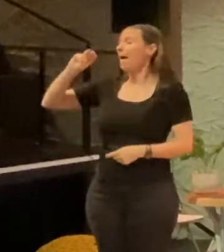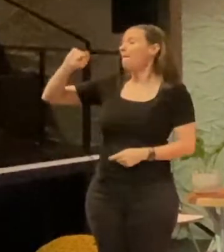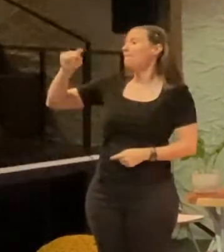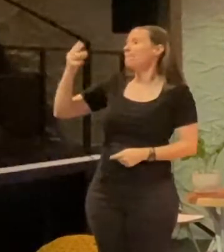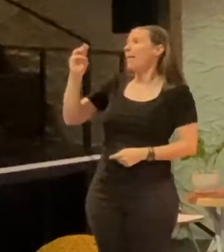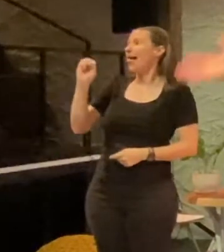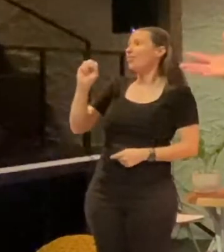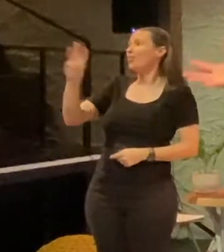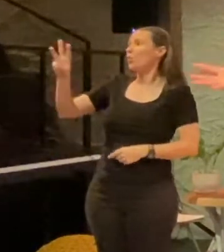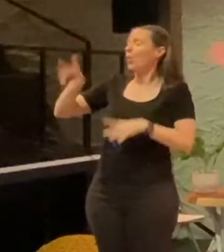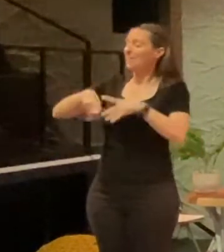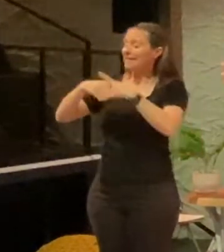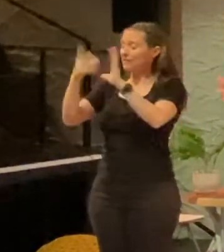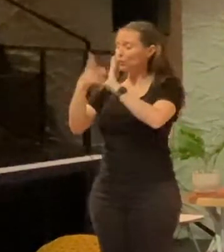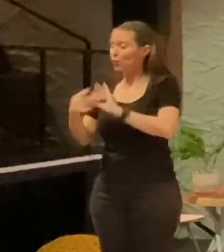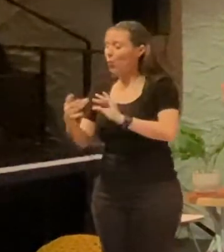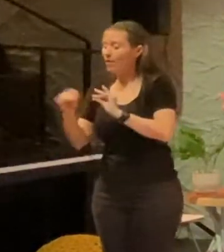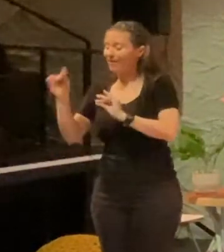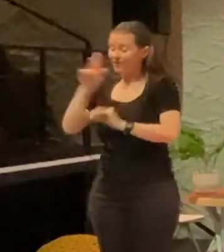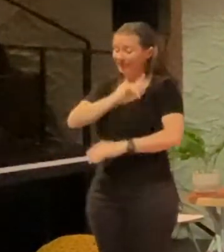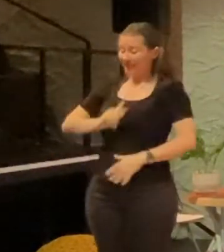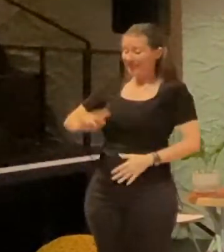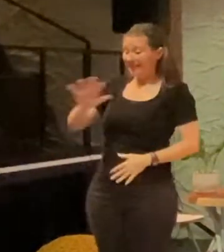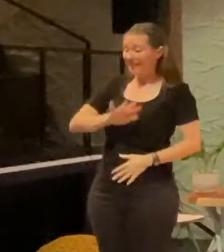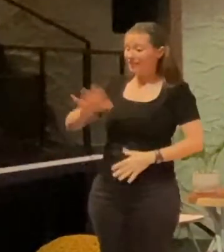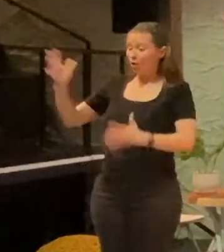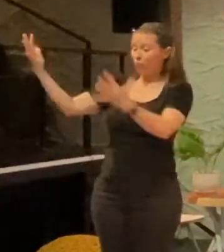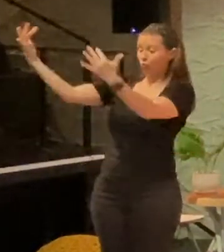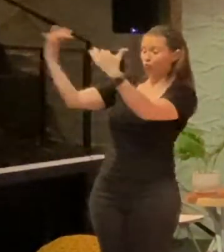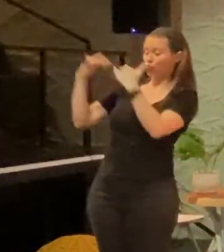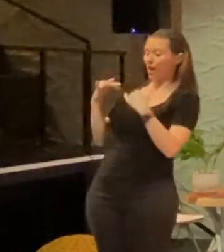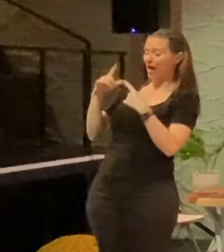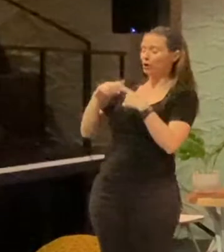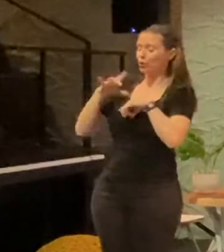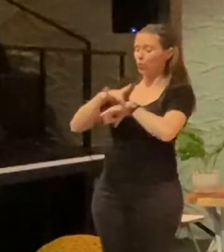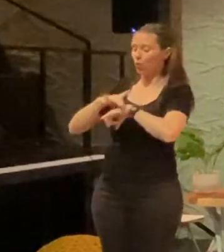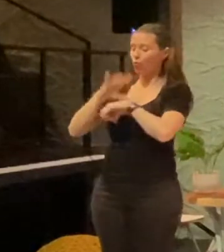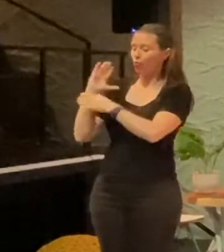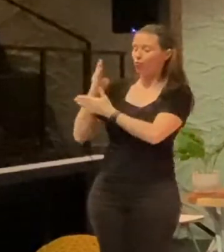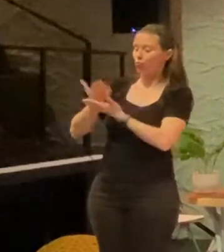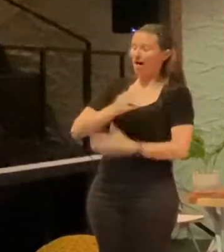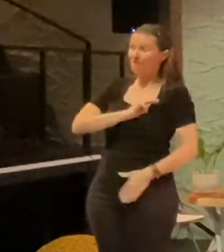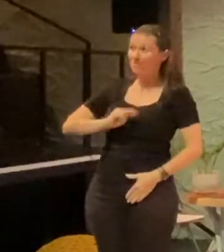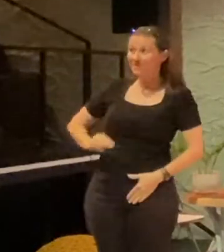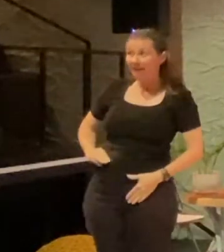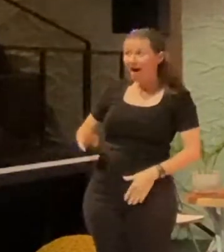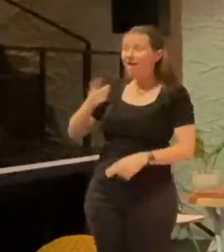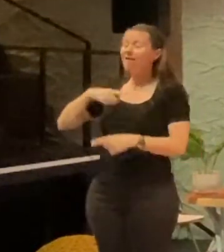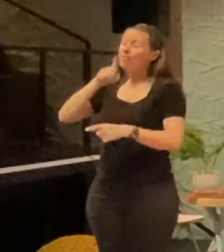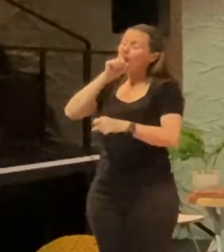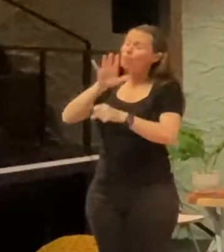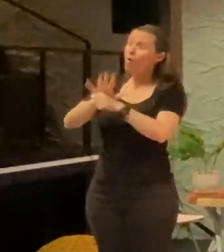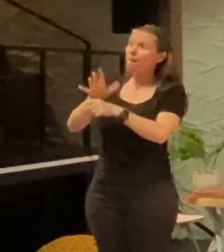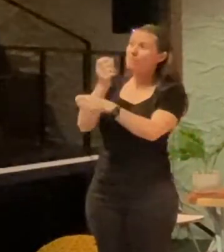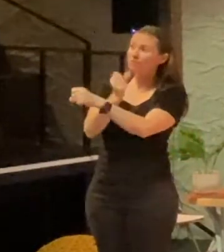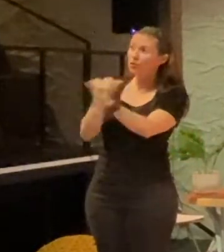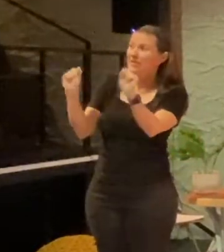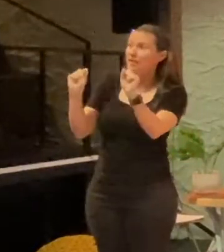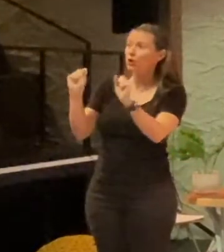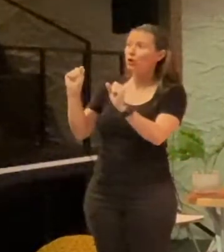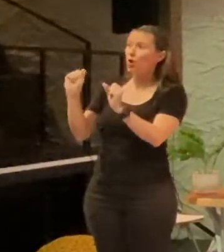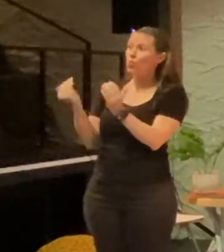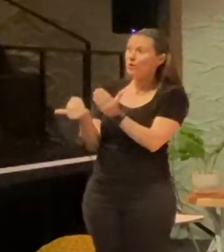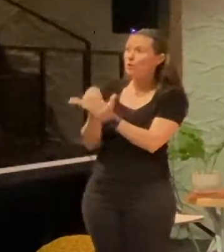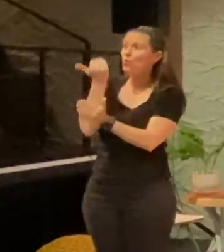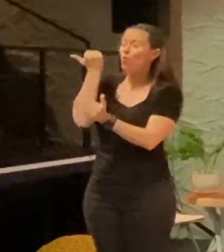the kingdom crashing into earth. The arrival of the Messiah, the promise of redemption and renewal made